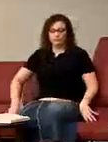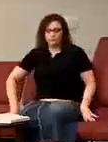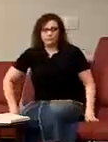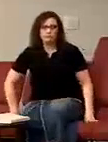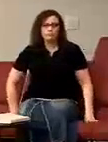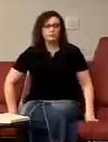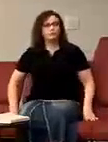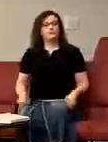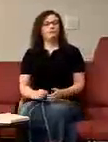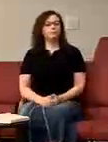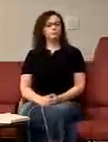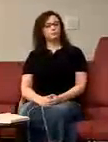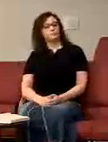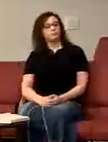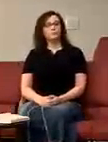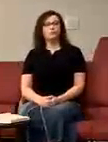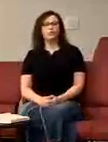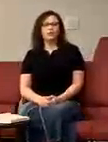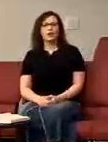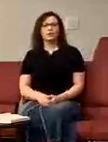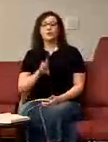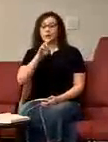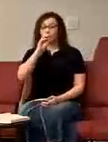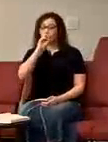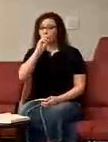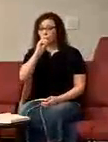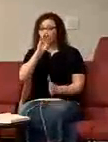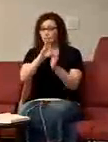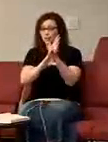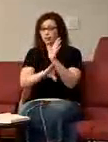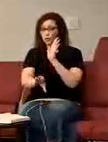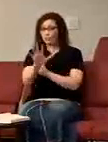No. Go to Romans chapter 5.